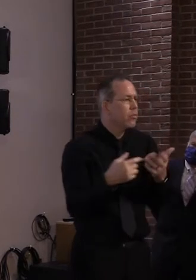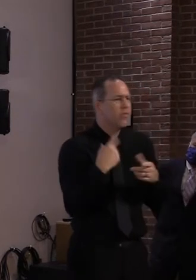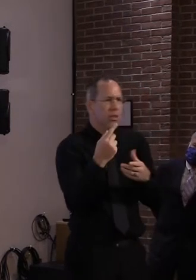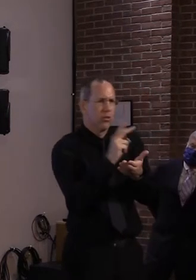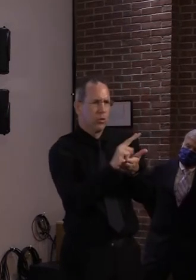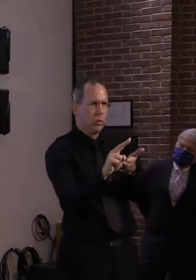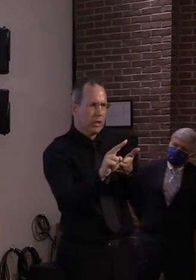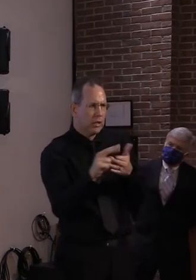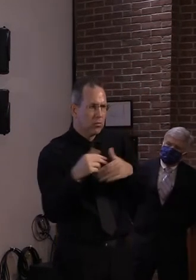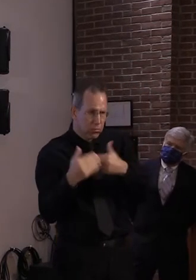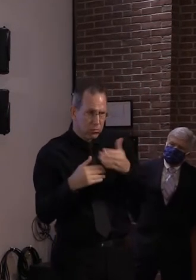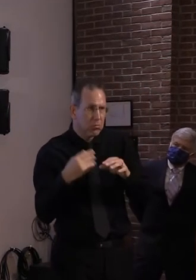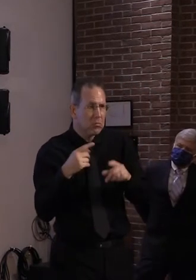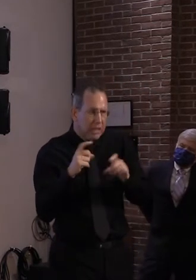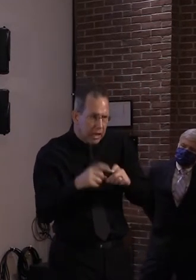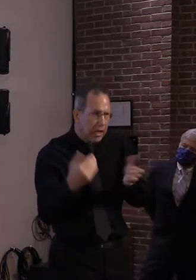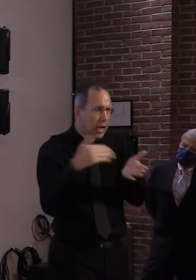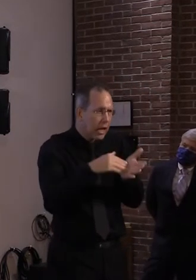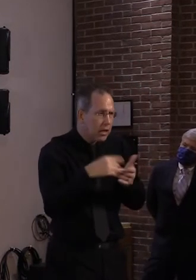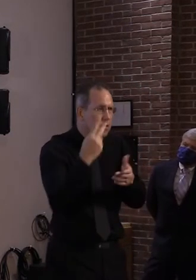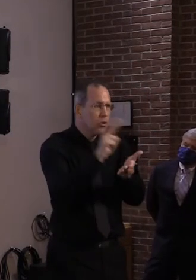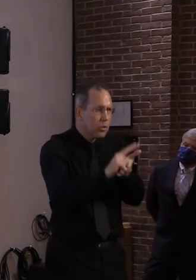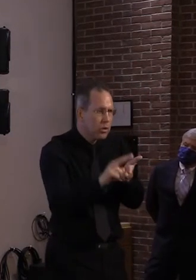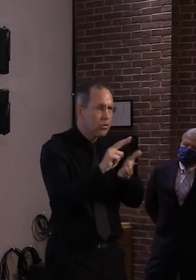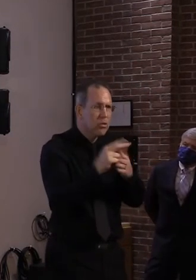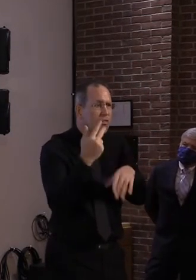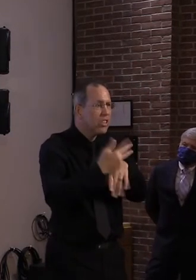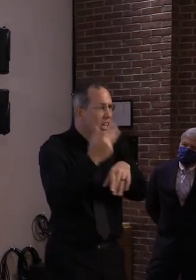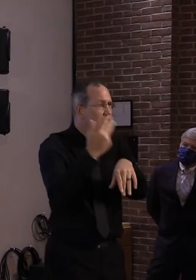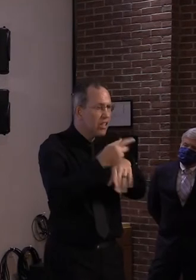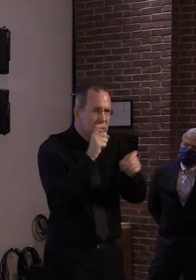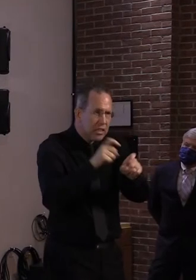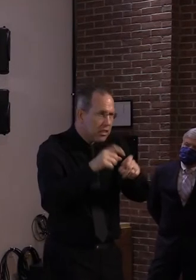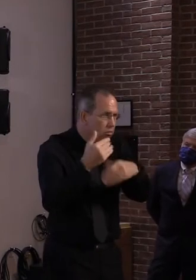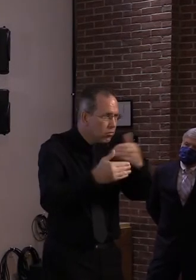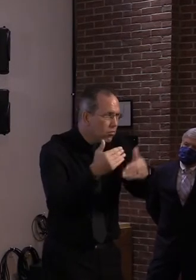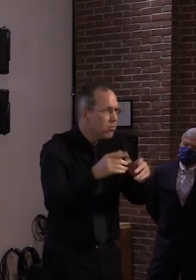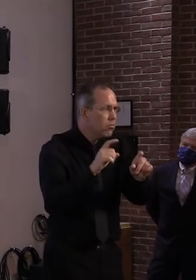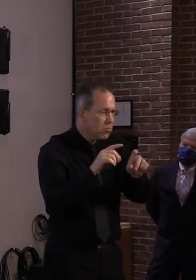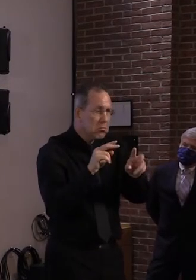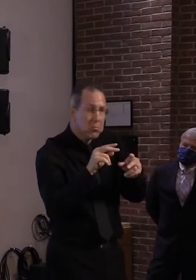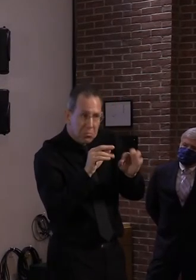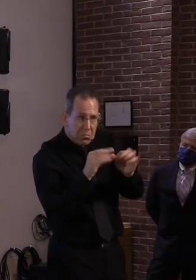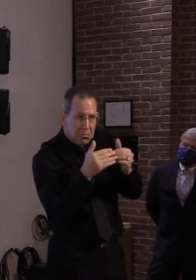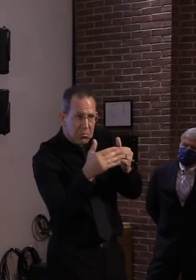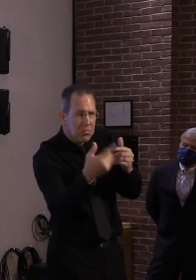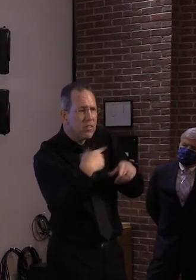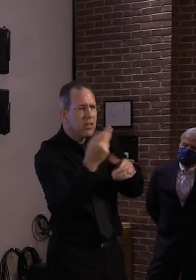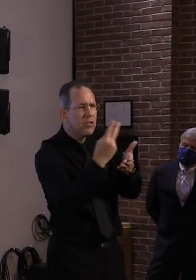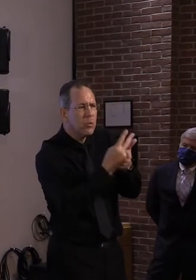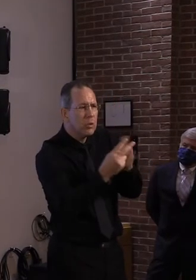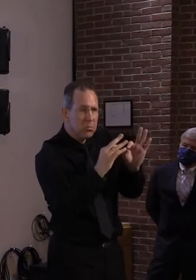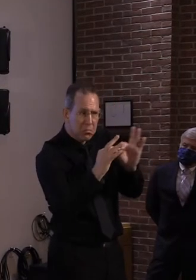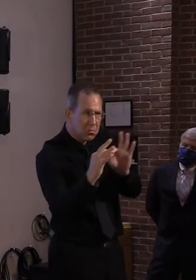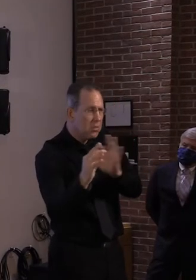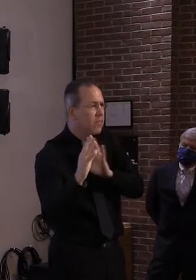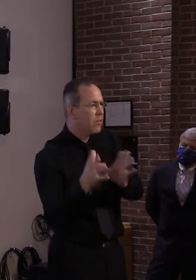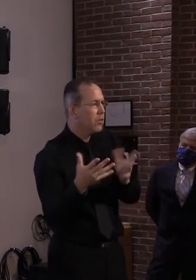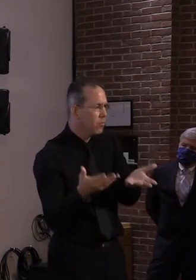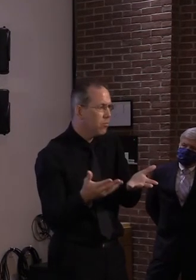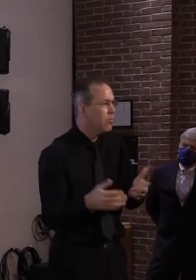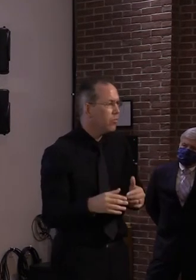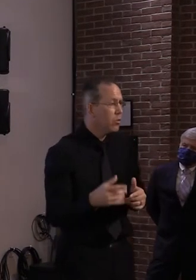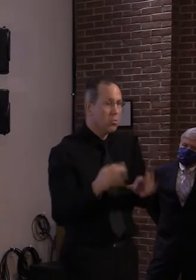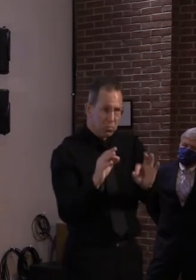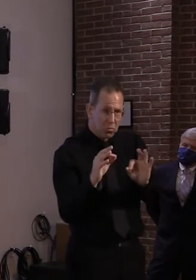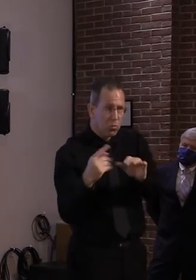are incubating infection, they're not out in the general population of the nursing home. There's testing of people who have frequent